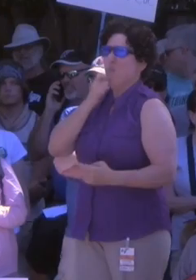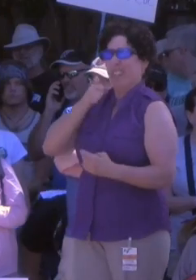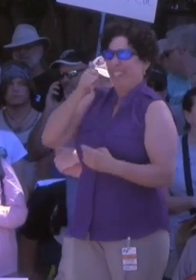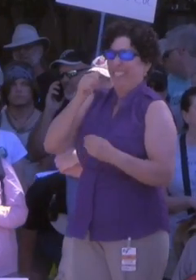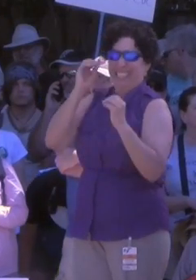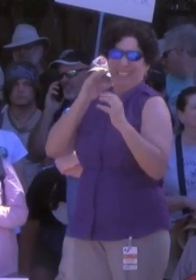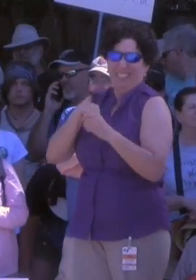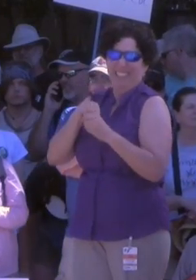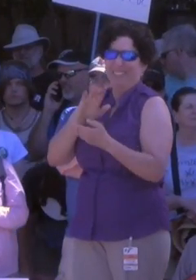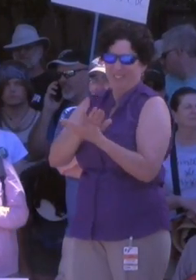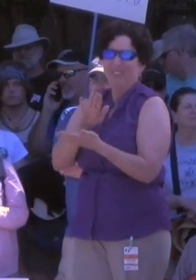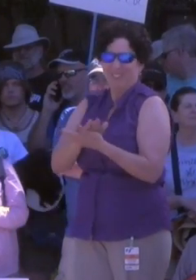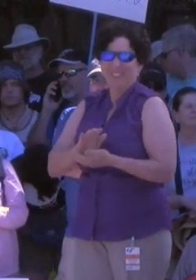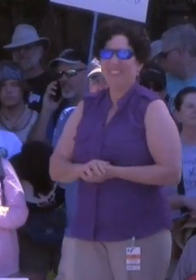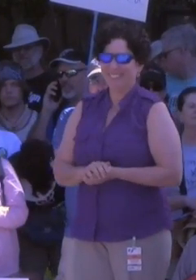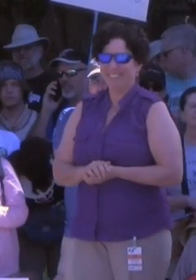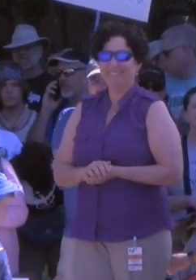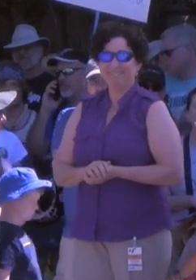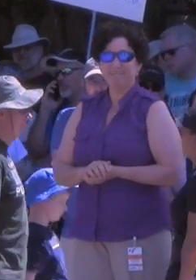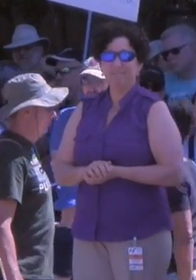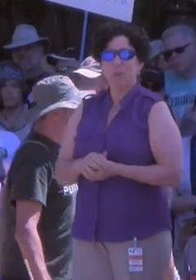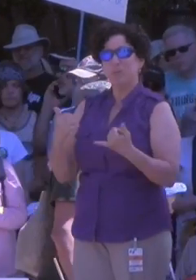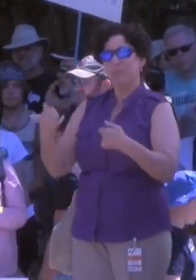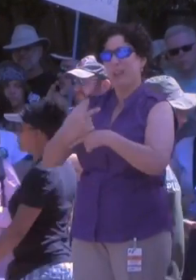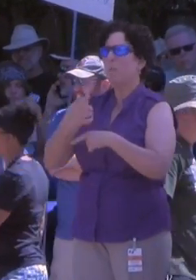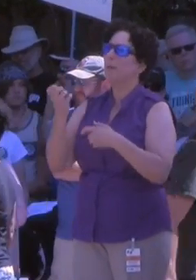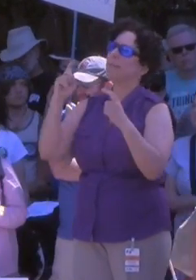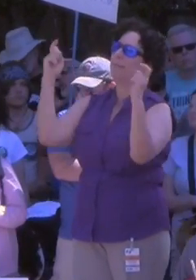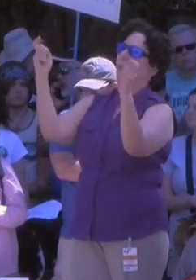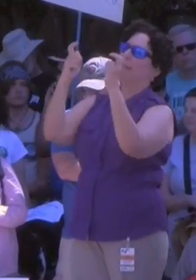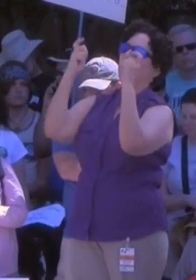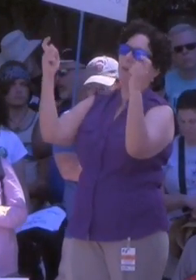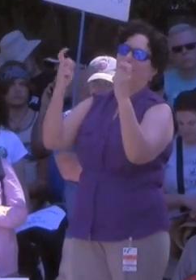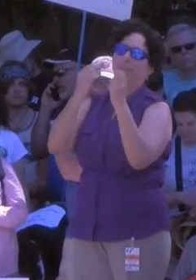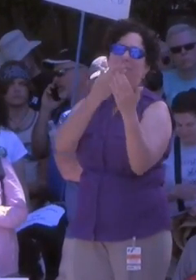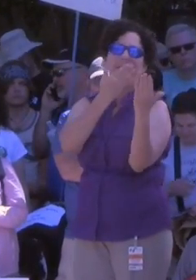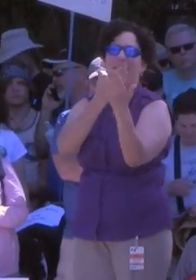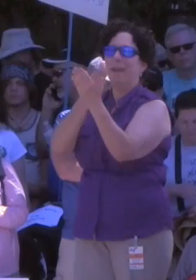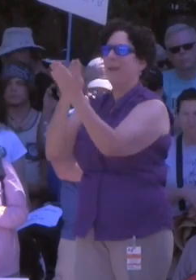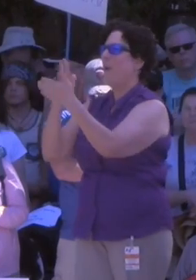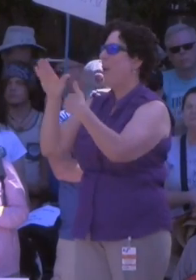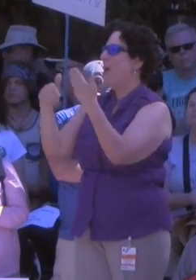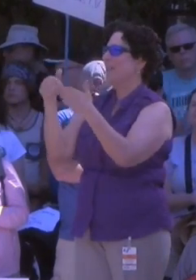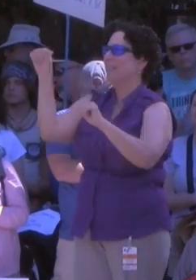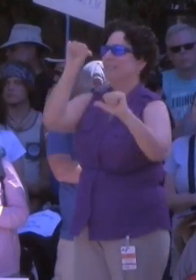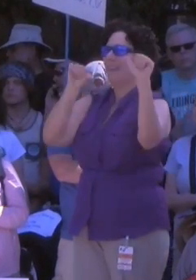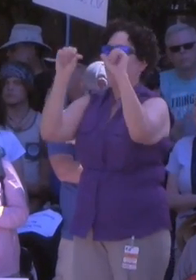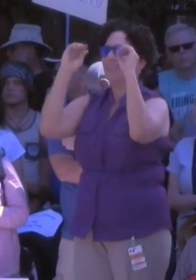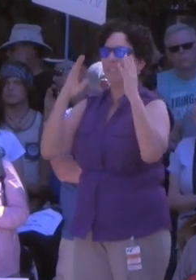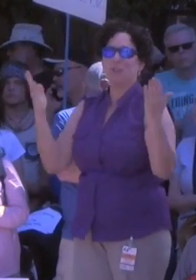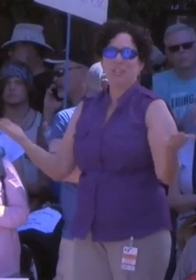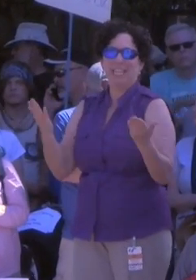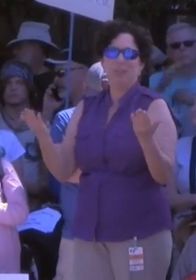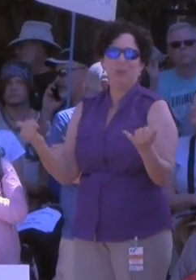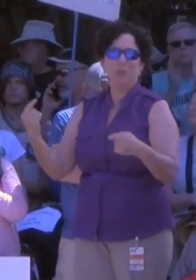my school. So today I want to first celebrate and thank all of the science teachers who are with us.